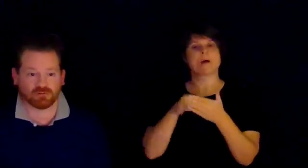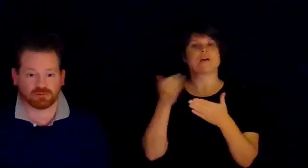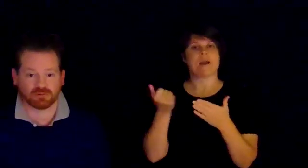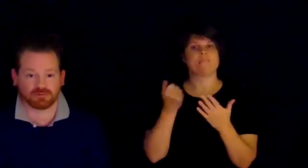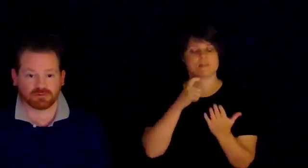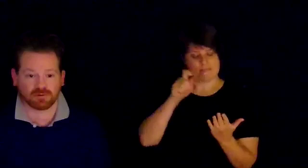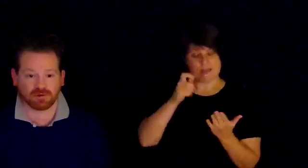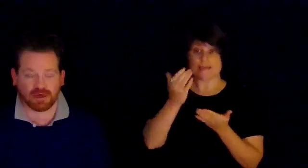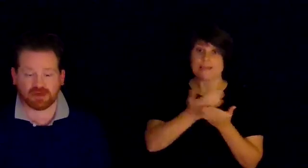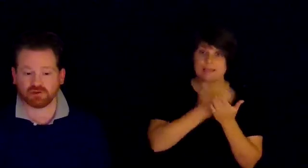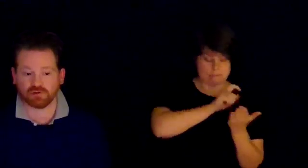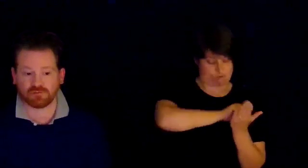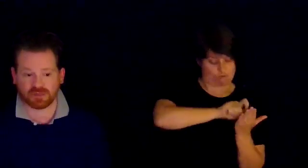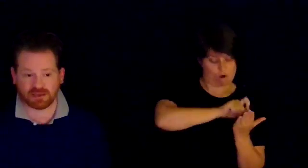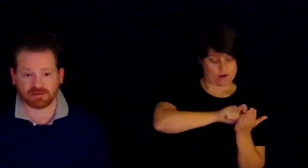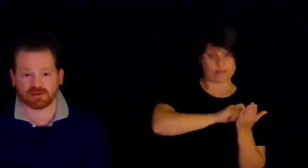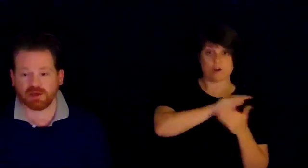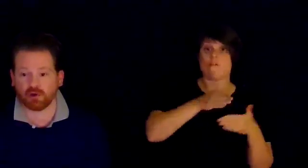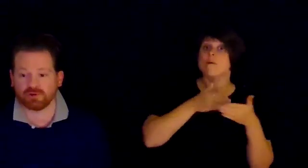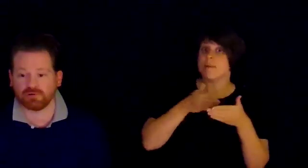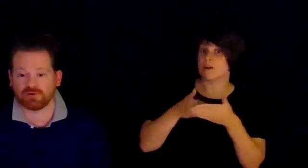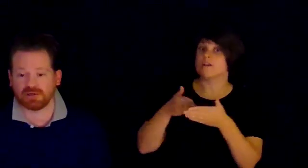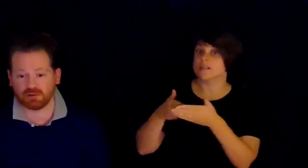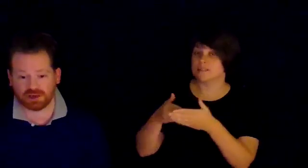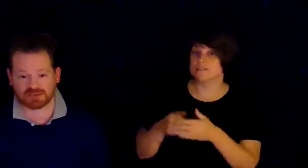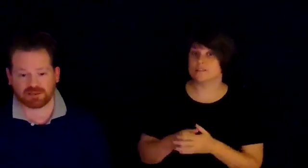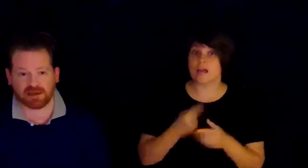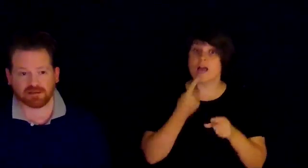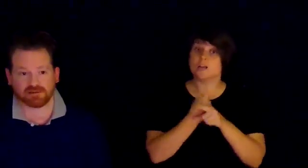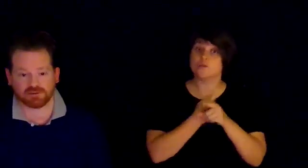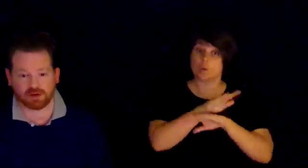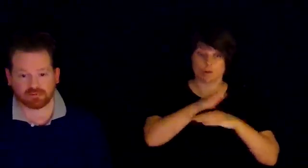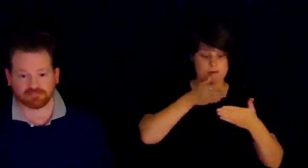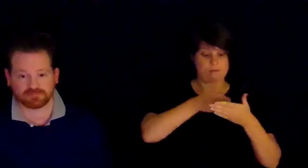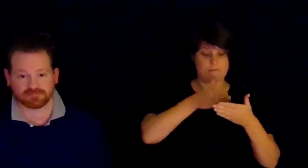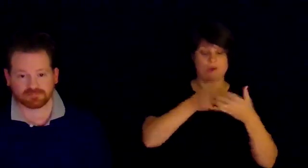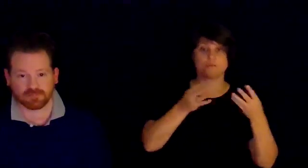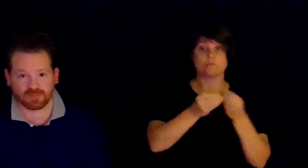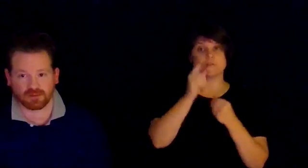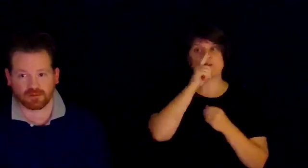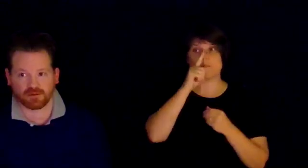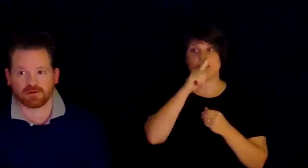support you and that you think can help you in your next plan as well.